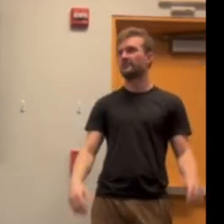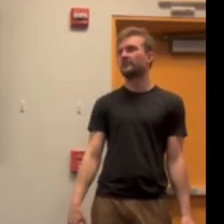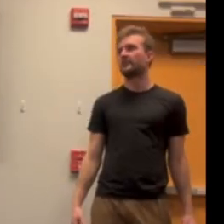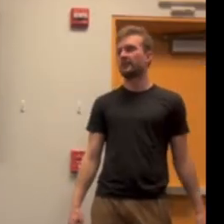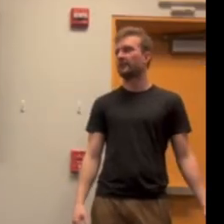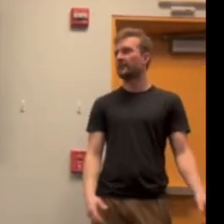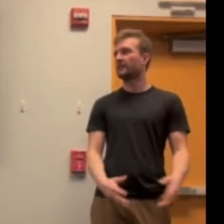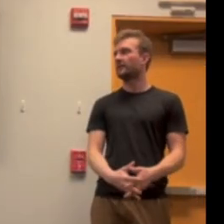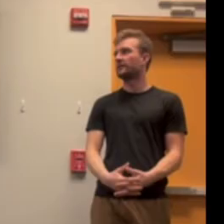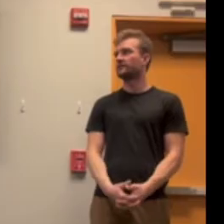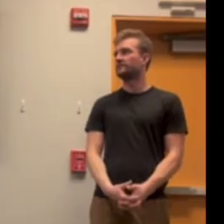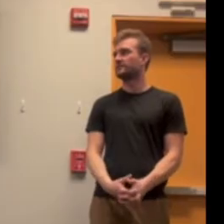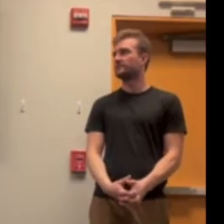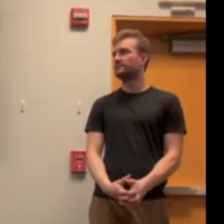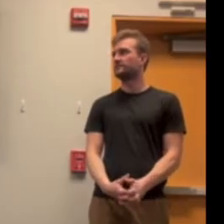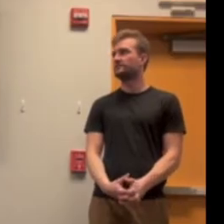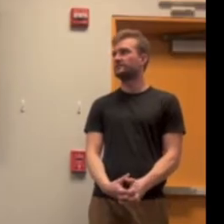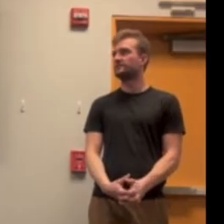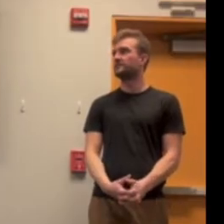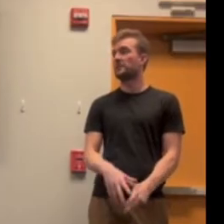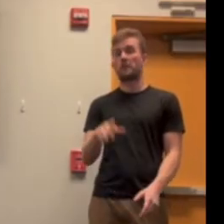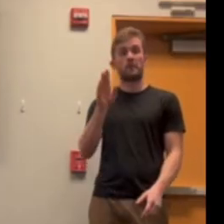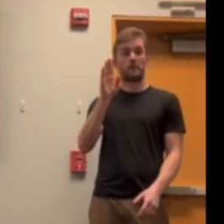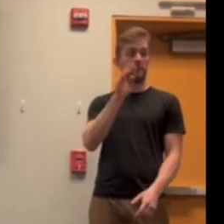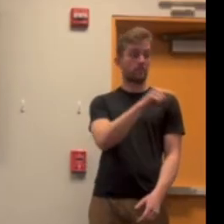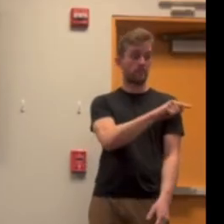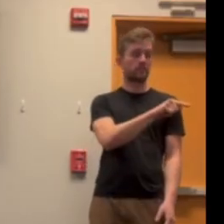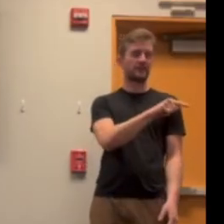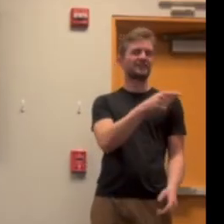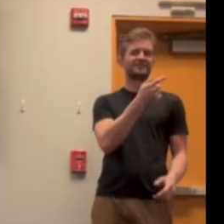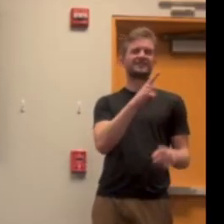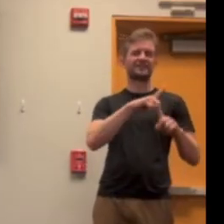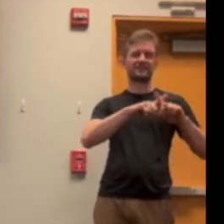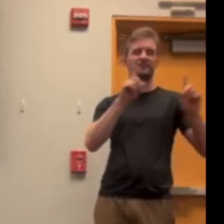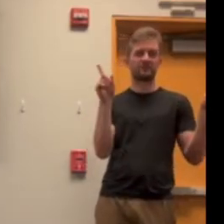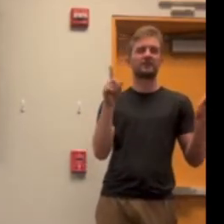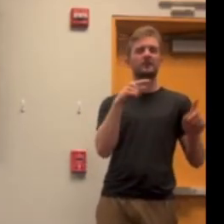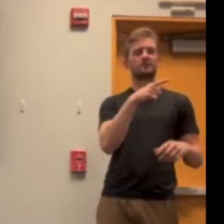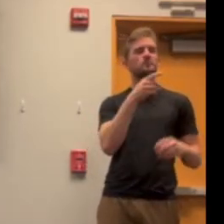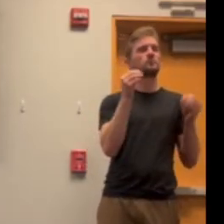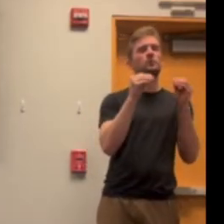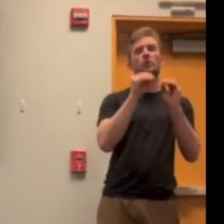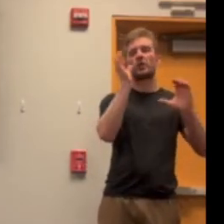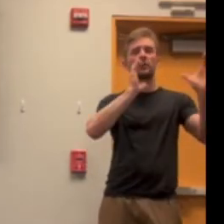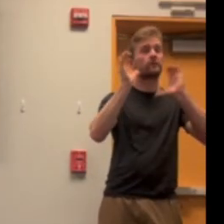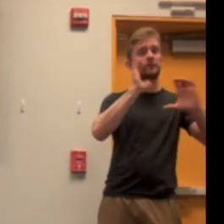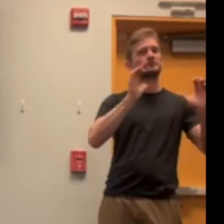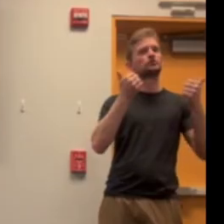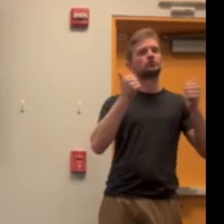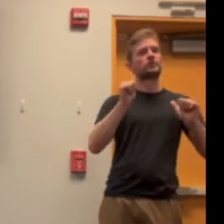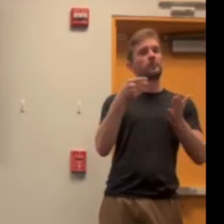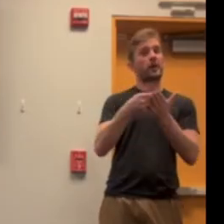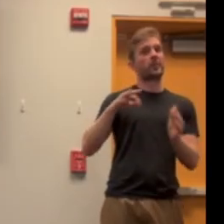They're more out for profit. They'll charge you fees. They have more widespread power, I would say,